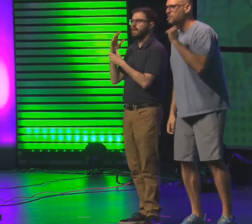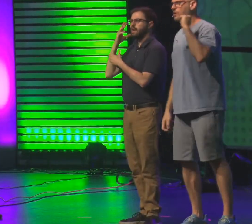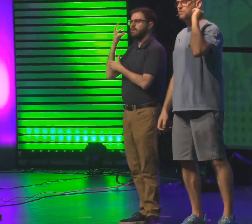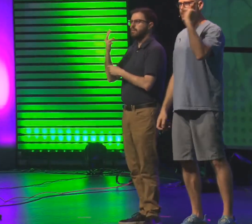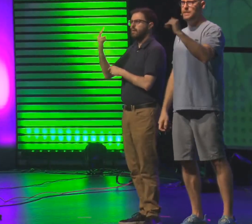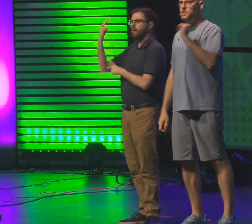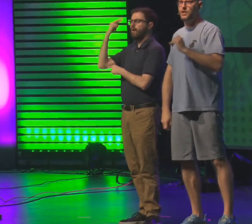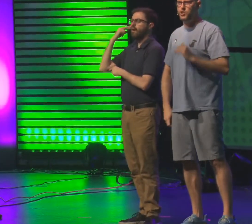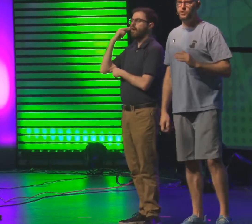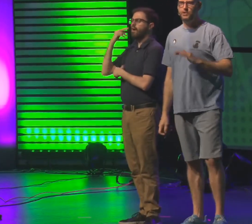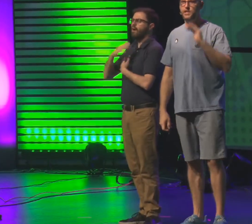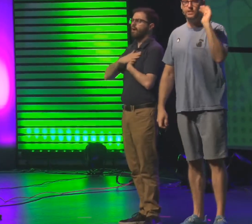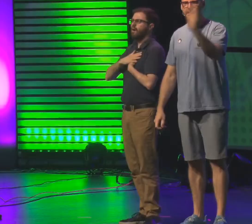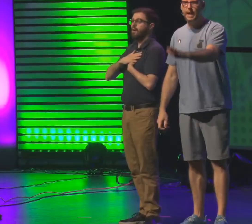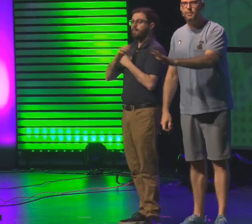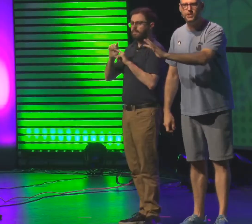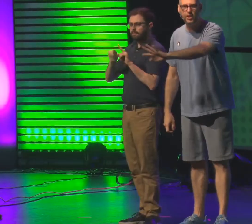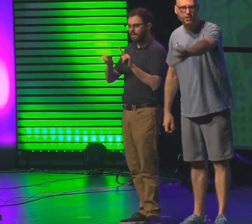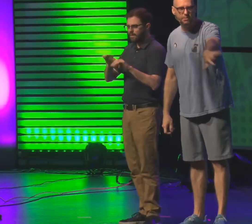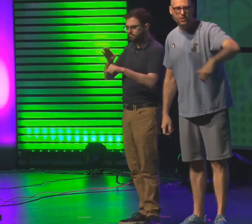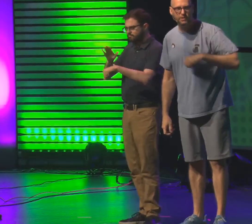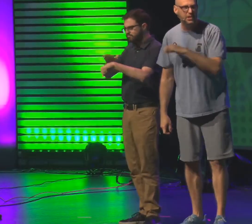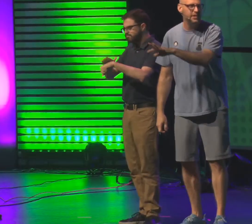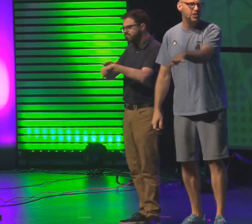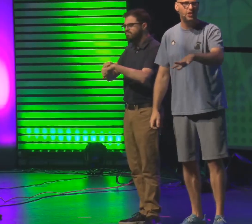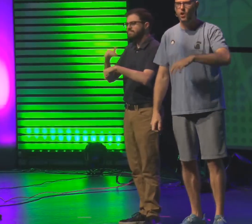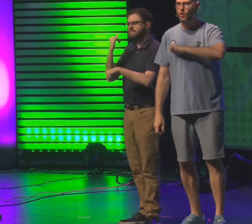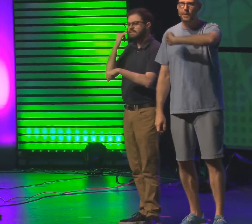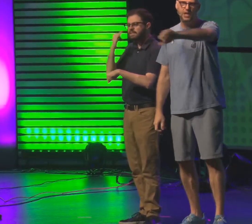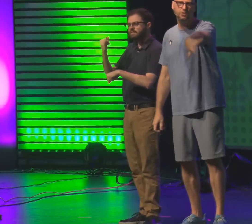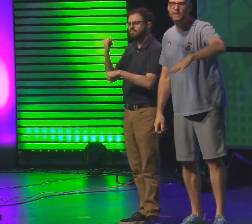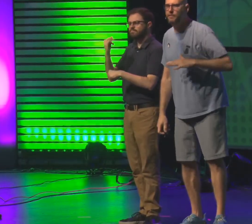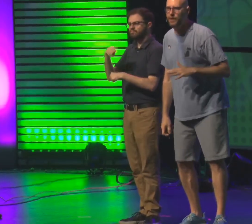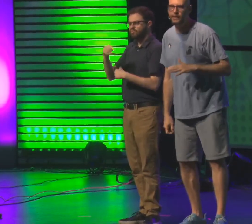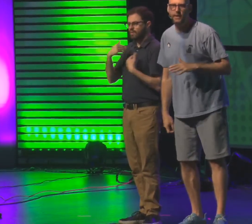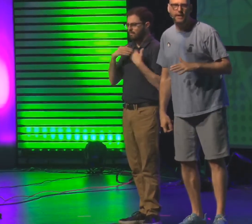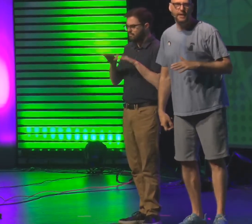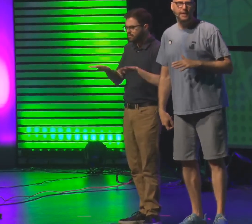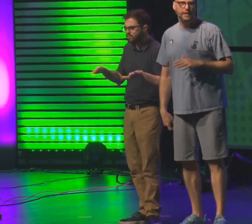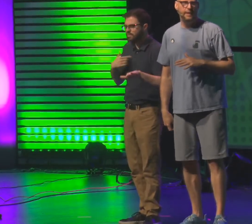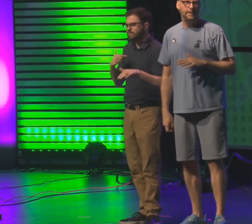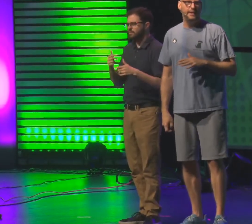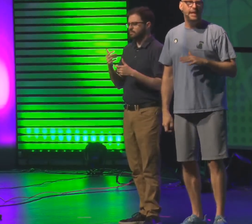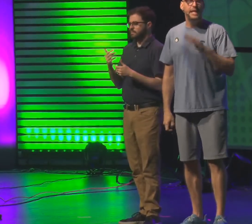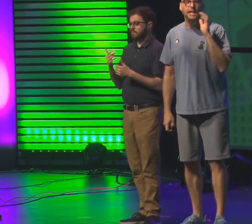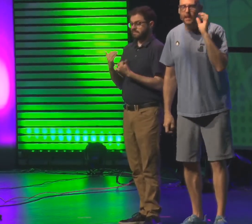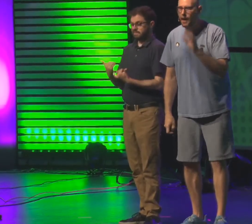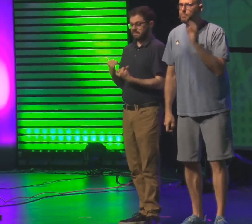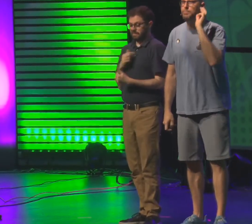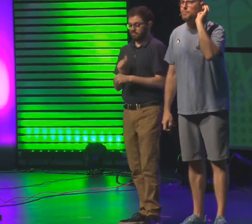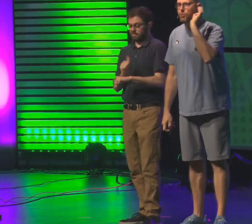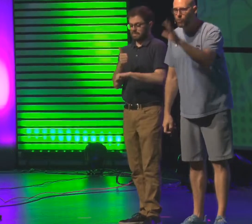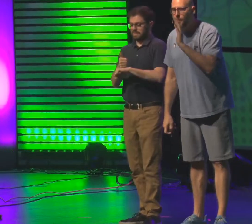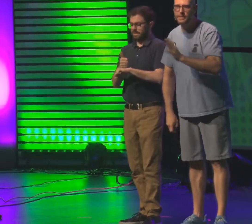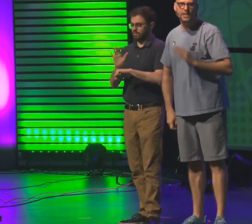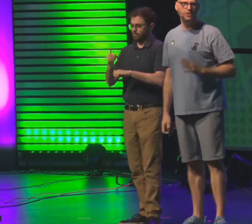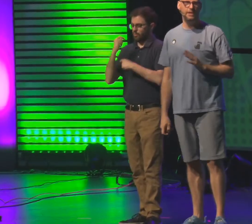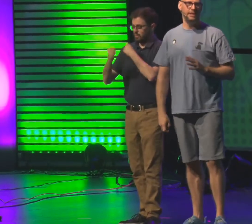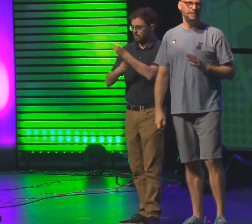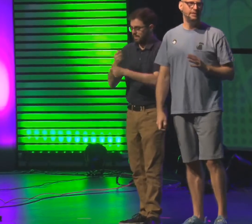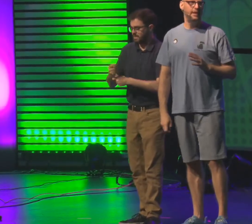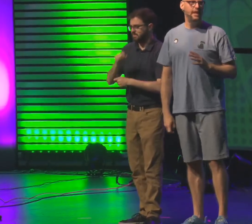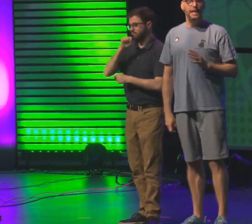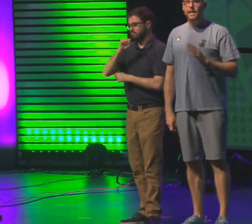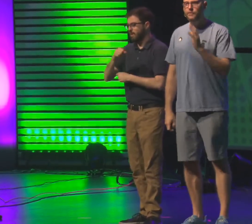those of you that are raising young children and you're establishing Christmas traditions in your home and you love it. I'm promising